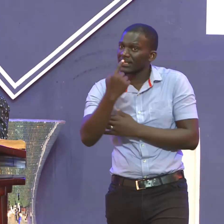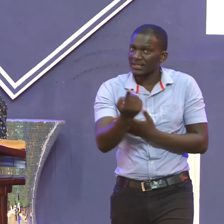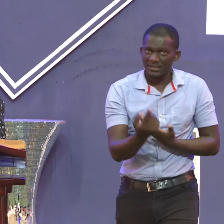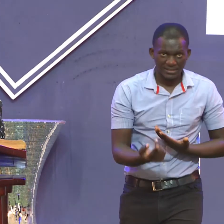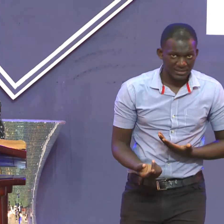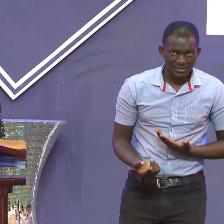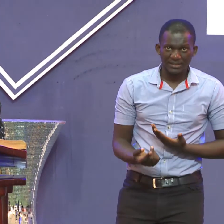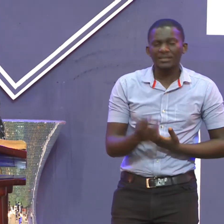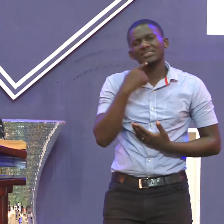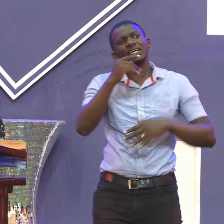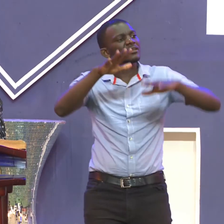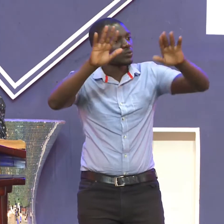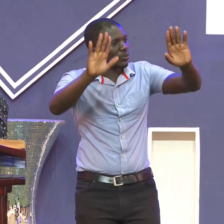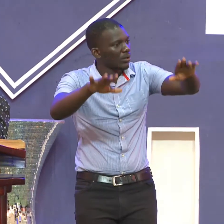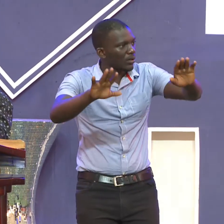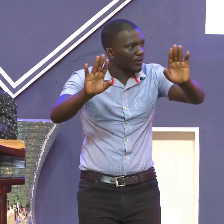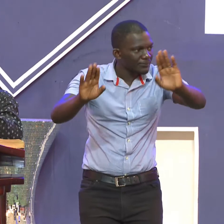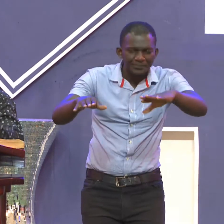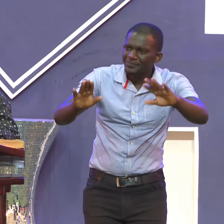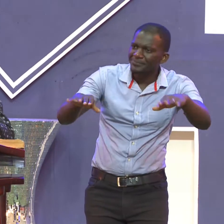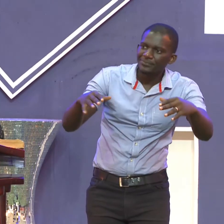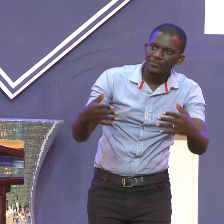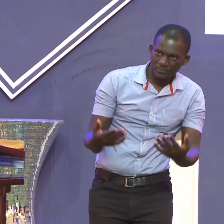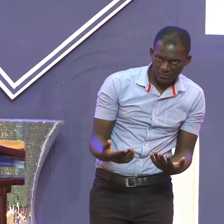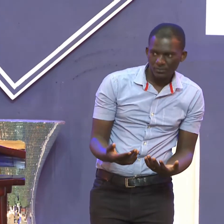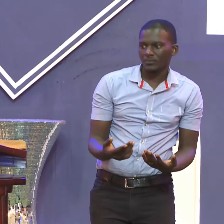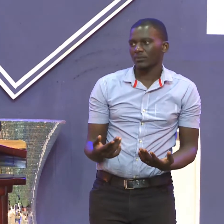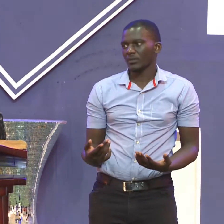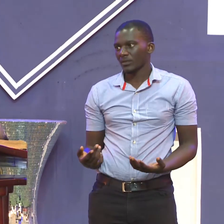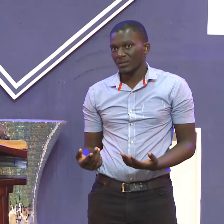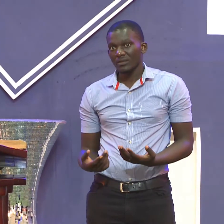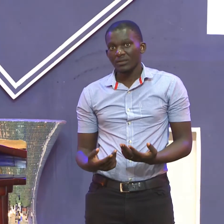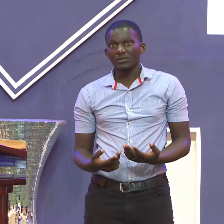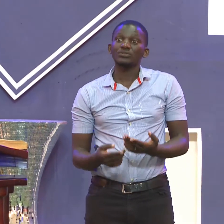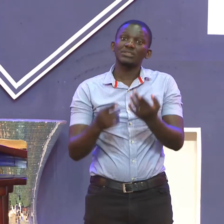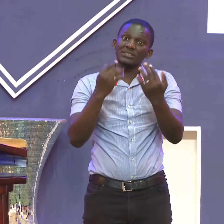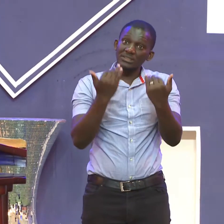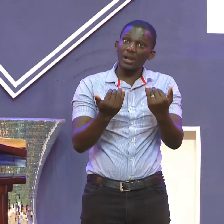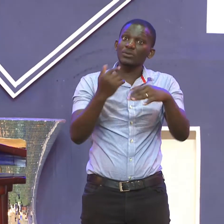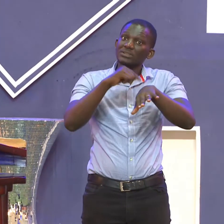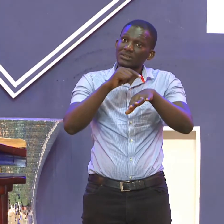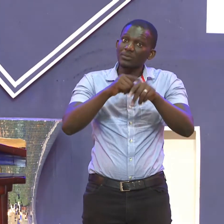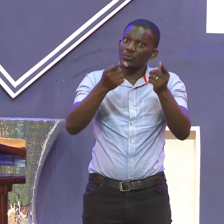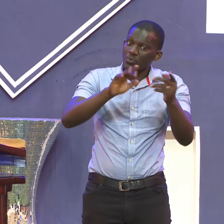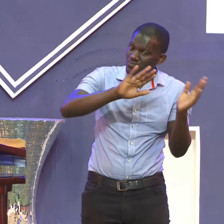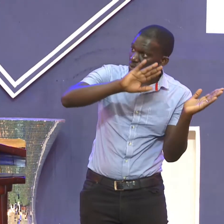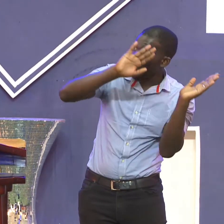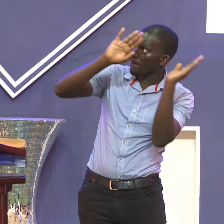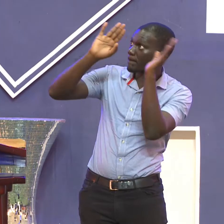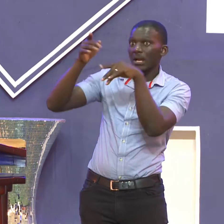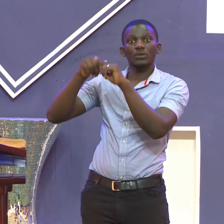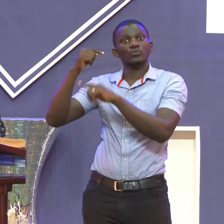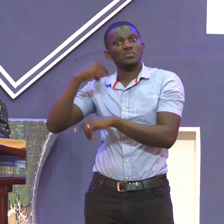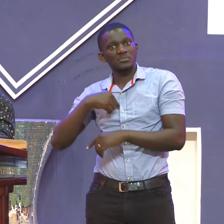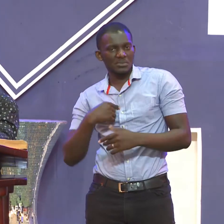something. Agamba abaye abaye. He's saying that, oh my dear people. Esawa yeno munchukire. This is the time for you to return to me.